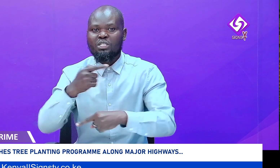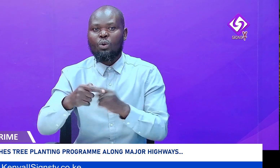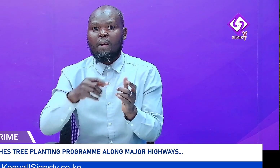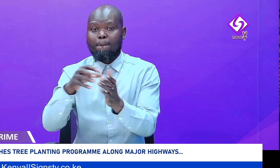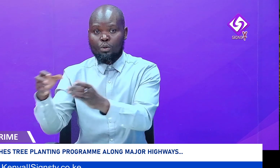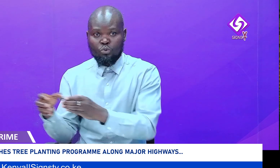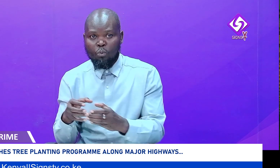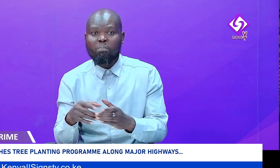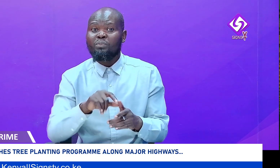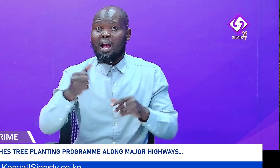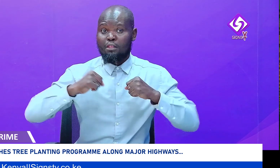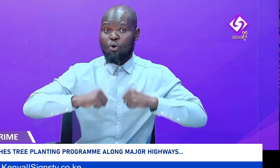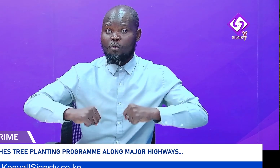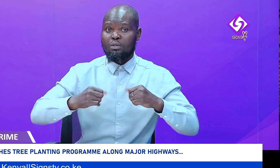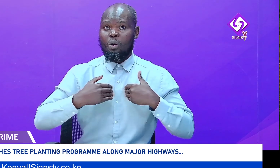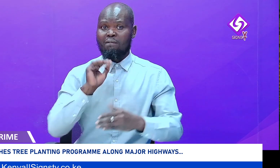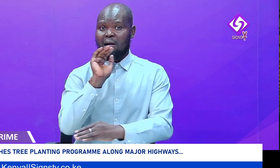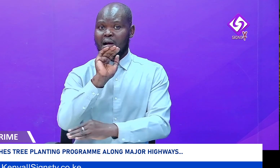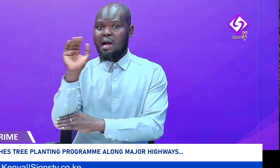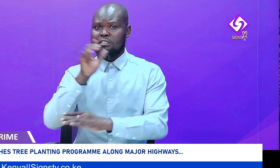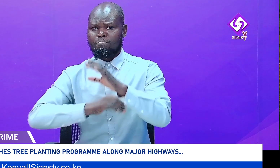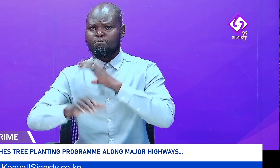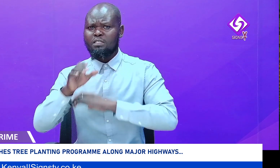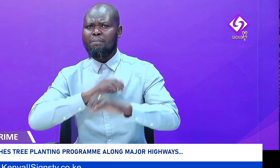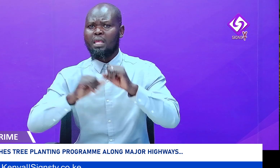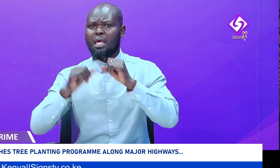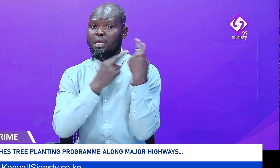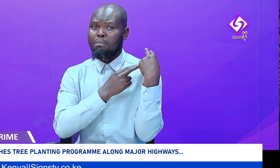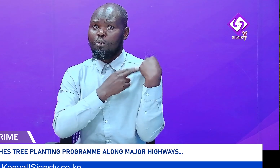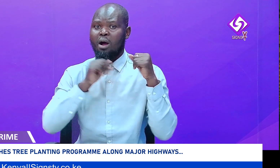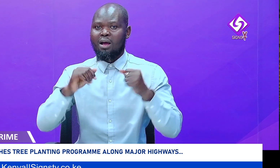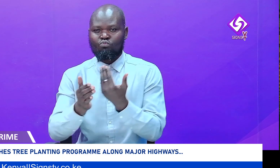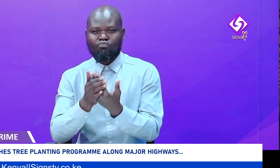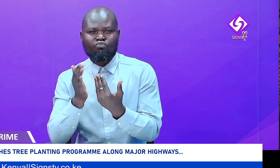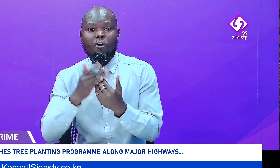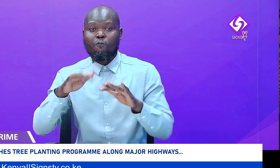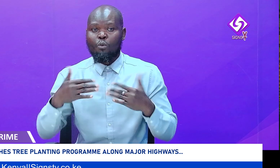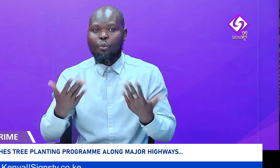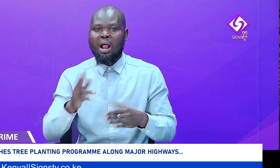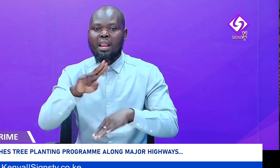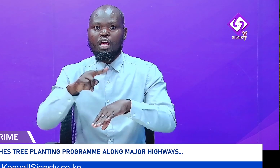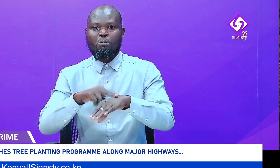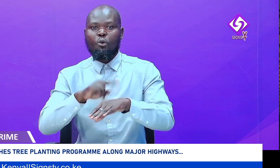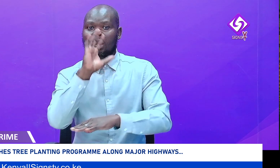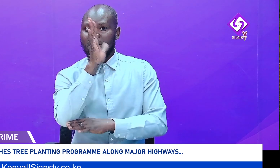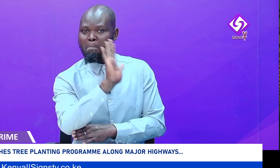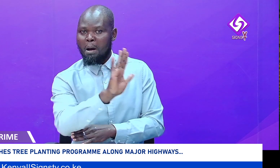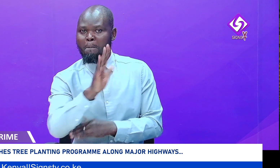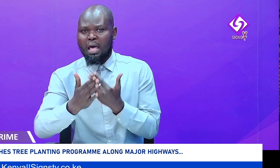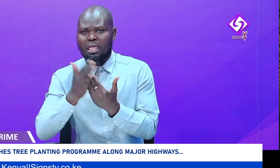Officials have urged citizens to take responsibility in caring for and nurturing the trees to ensure their survival